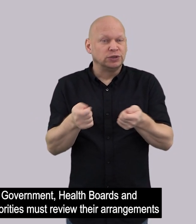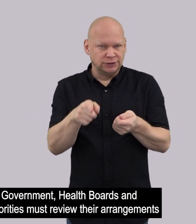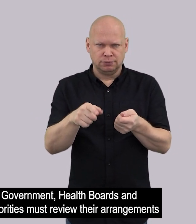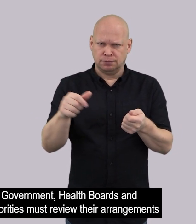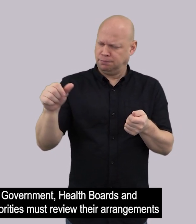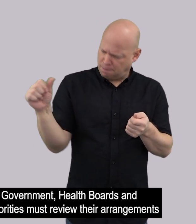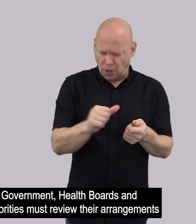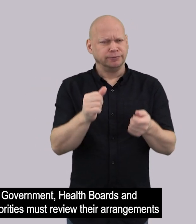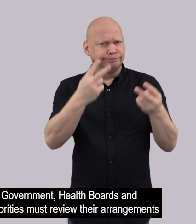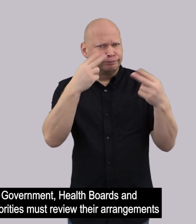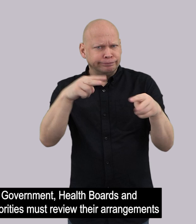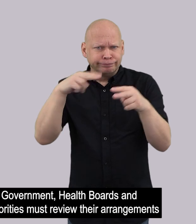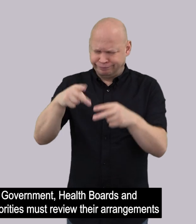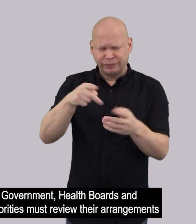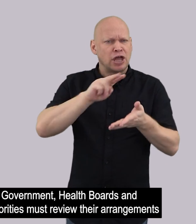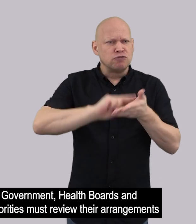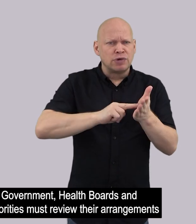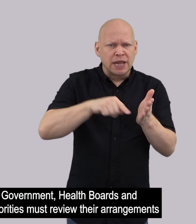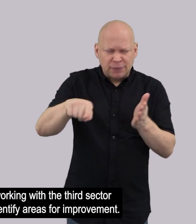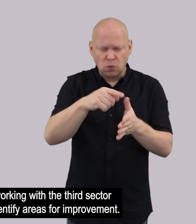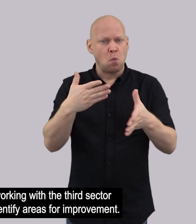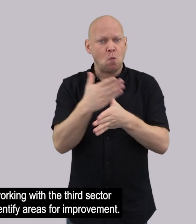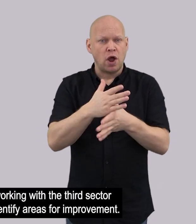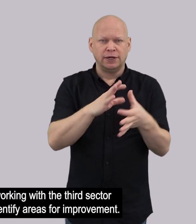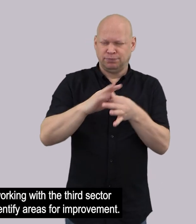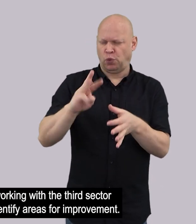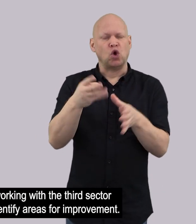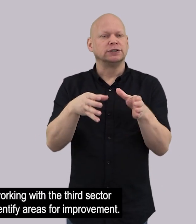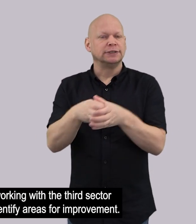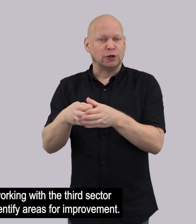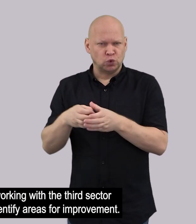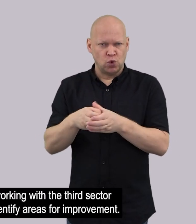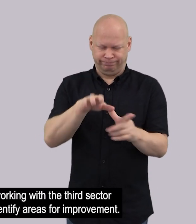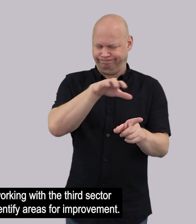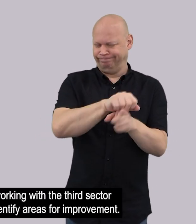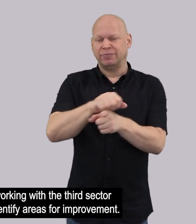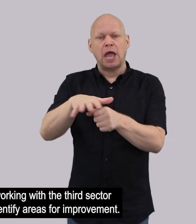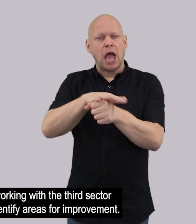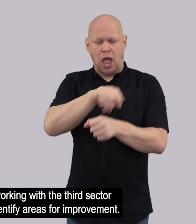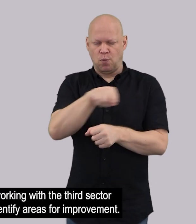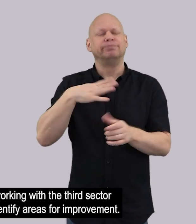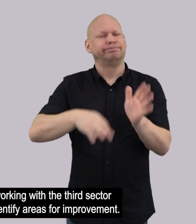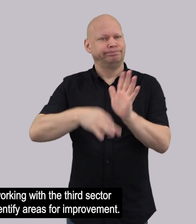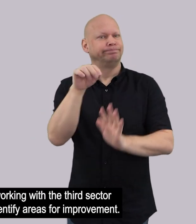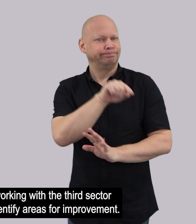integration authorities must review their arrangements for working with the third sector and identify areas for improvement.